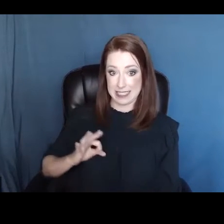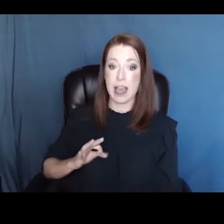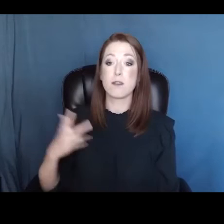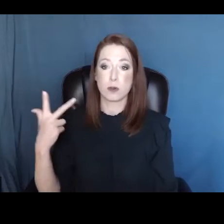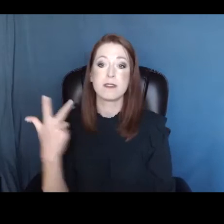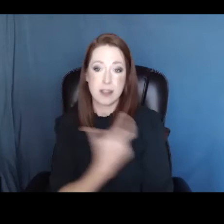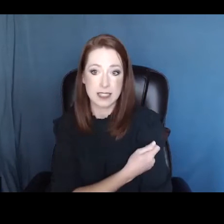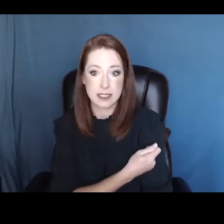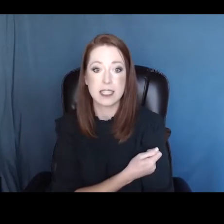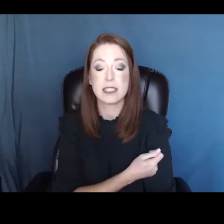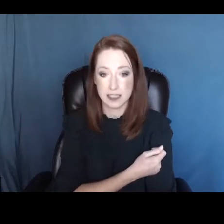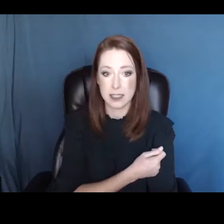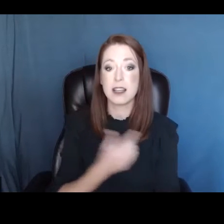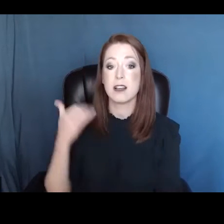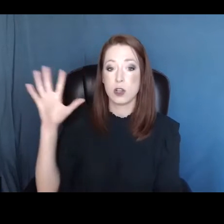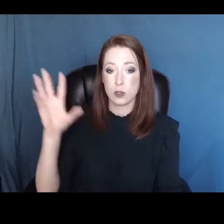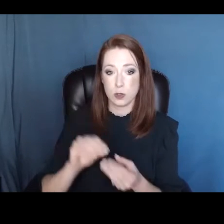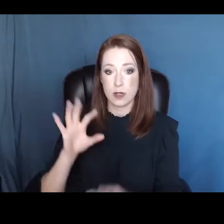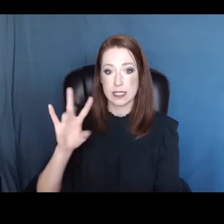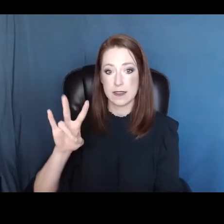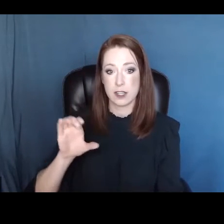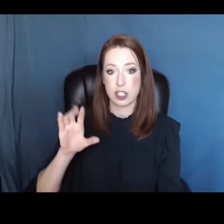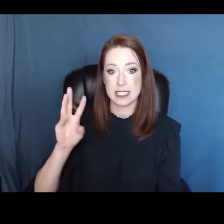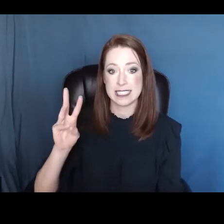vaccinated. There have been a total of